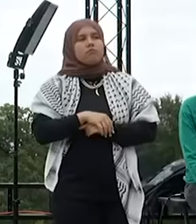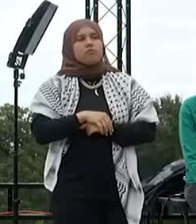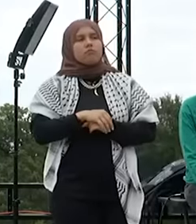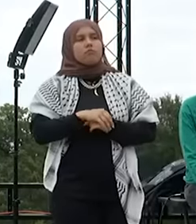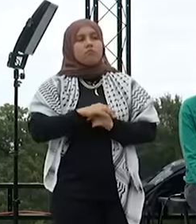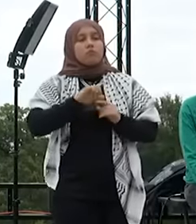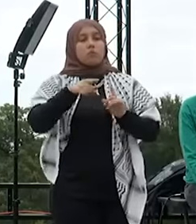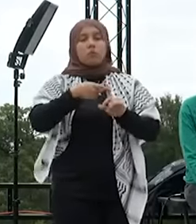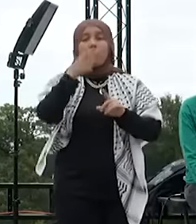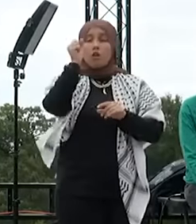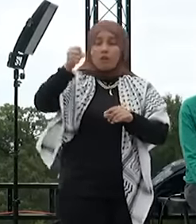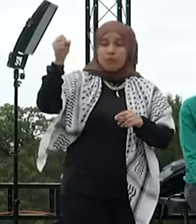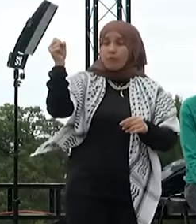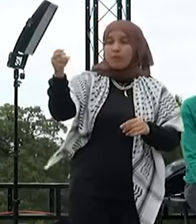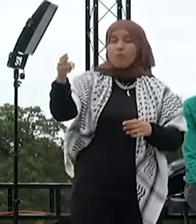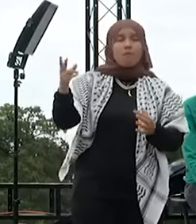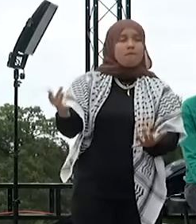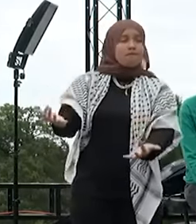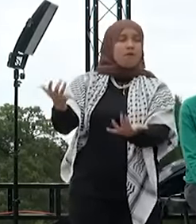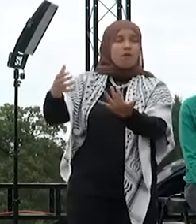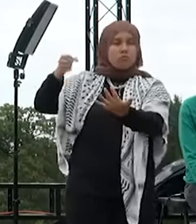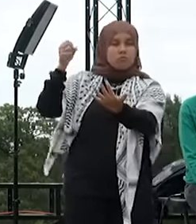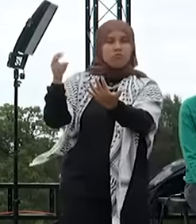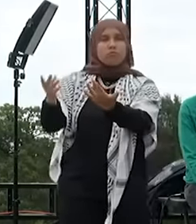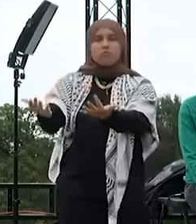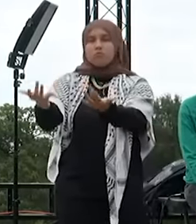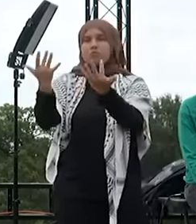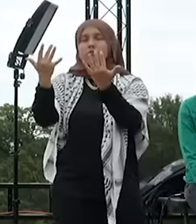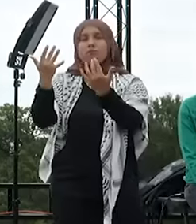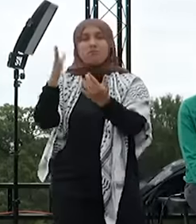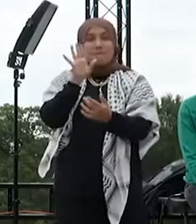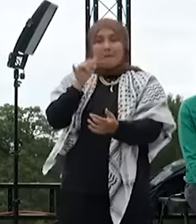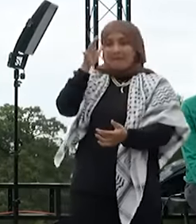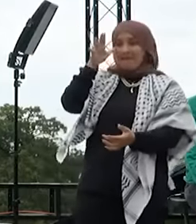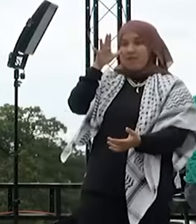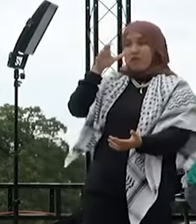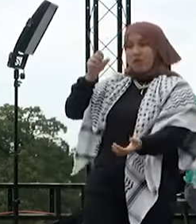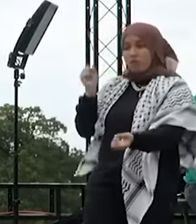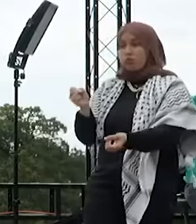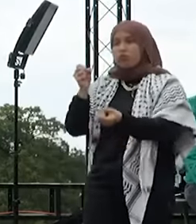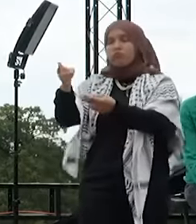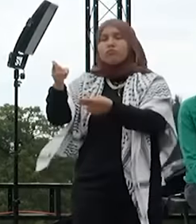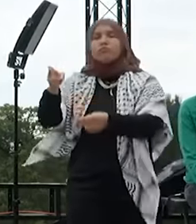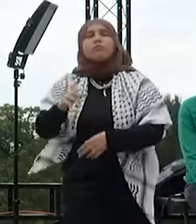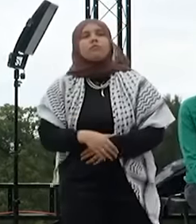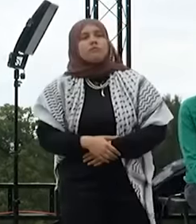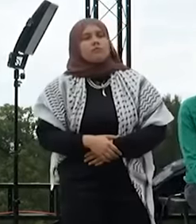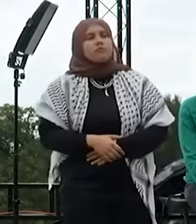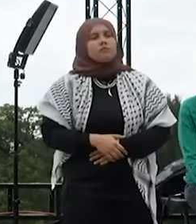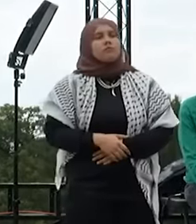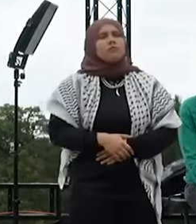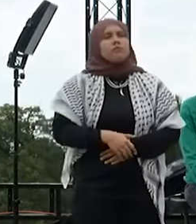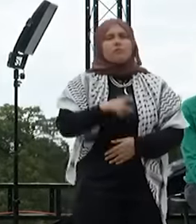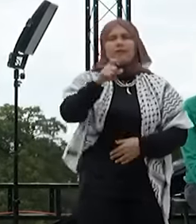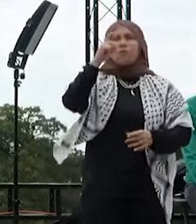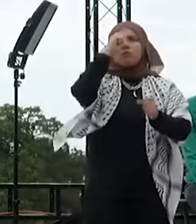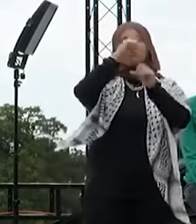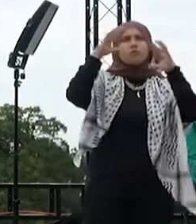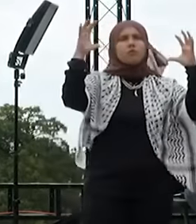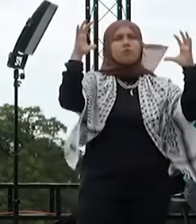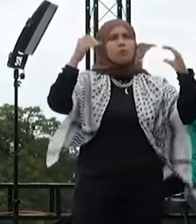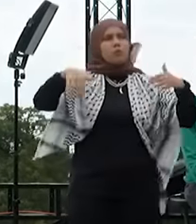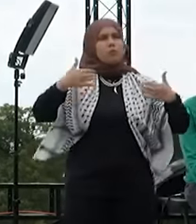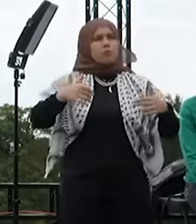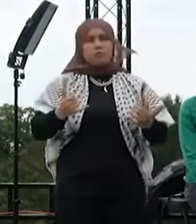he was being thrown into the fire by his father and by his people, you have to imagine that as